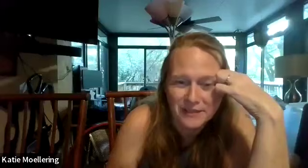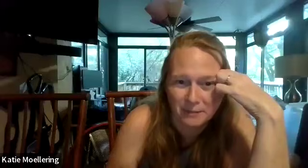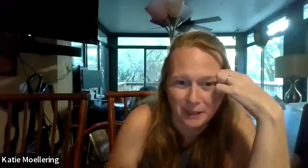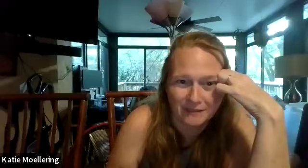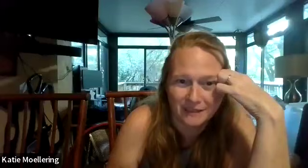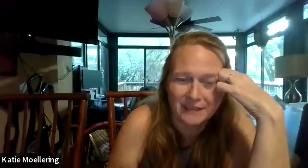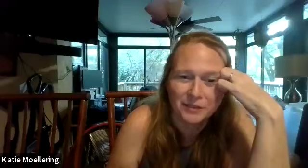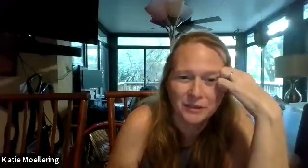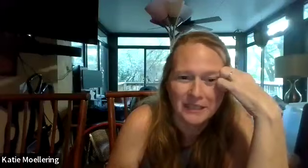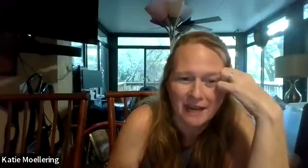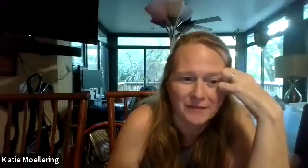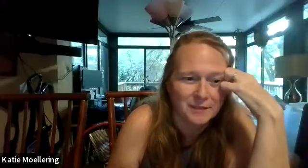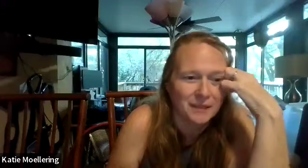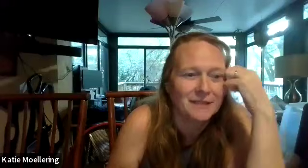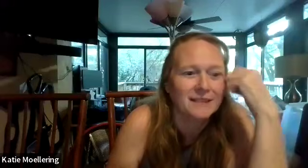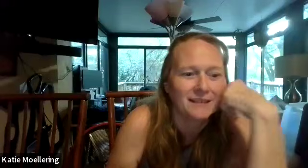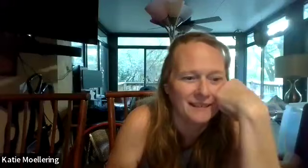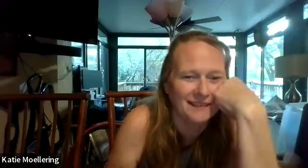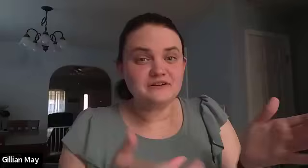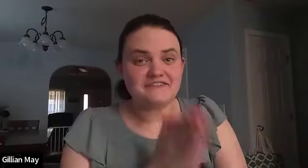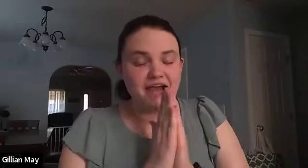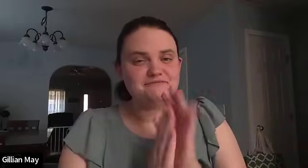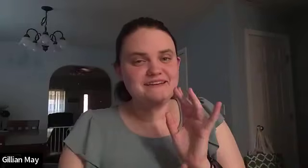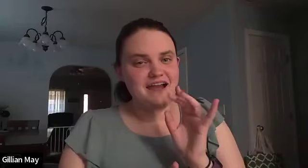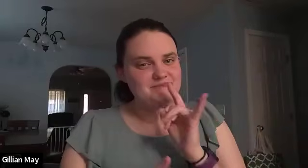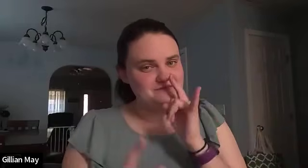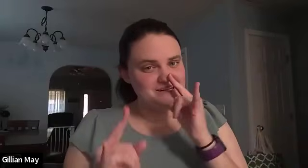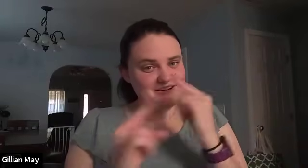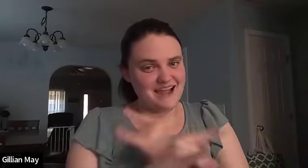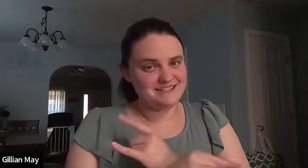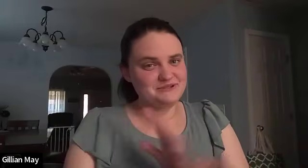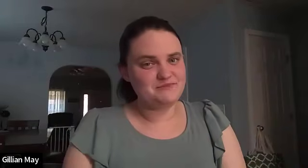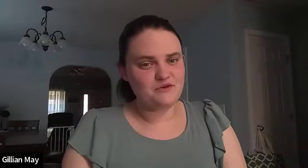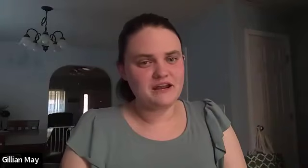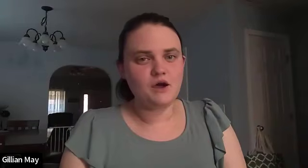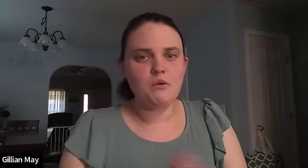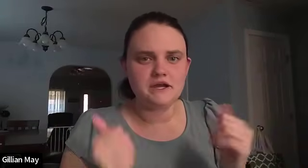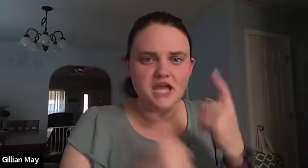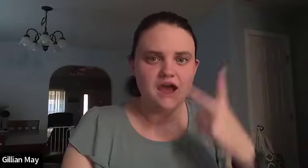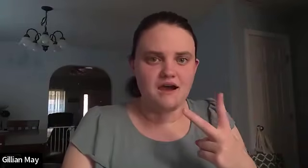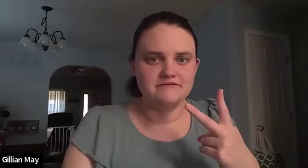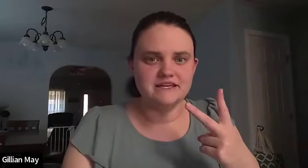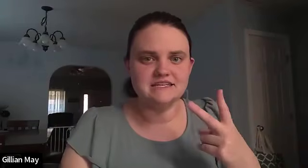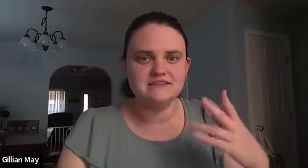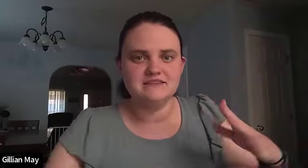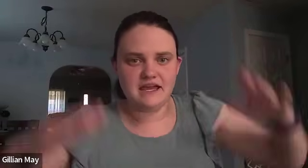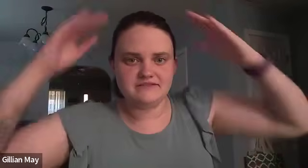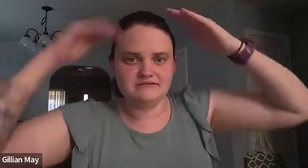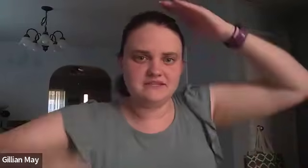a sibling, like literally half a sibling. Oh, Yeah. I literally I've been very sarcastic with them before, and I go, well, which half? Is it like the